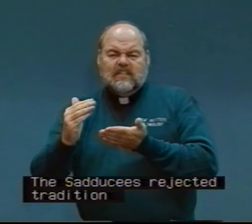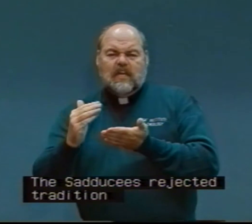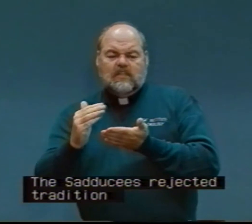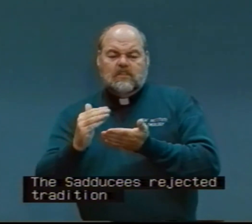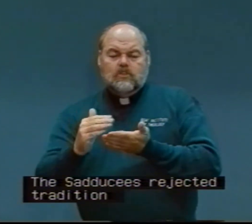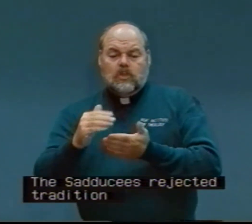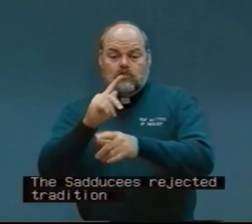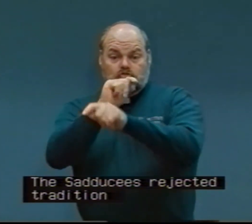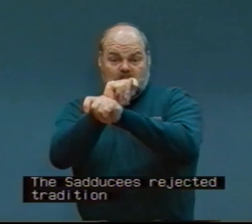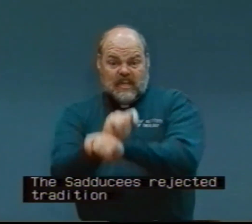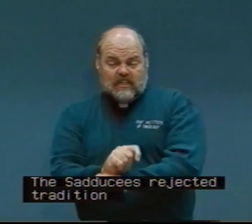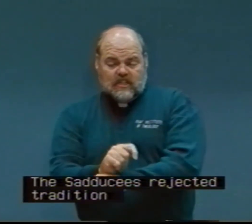rejected tradition